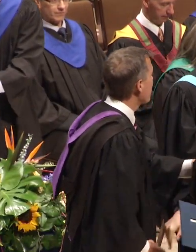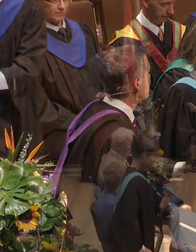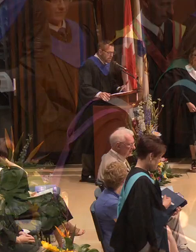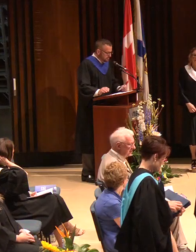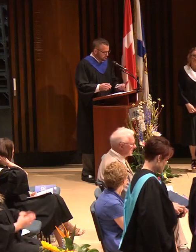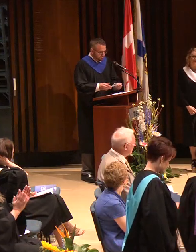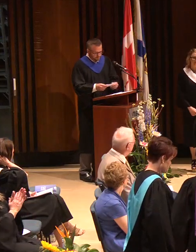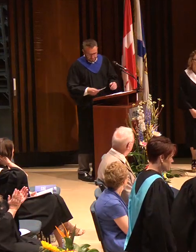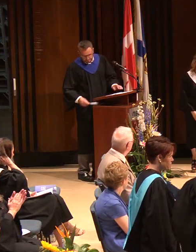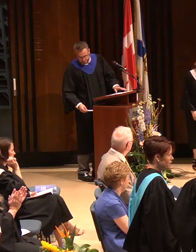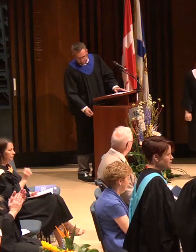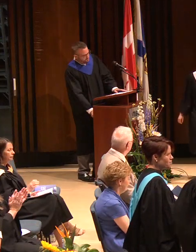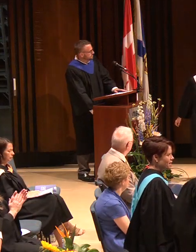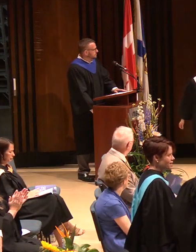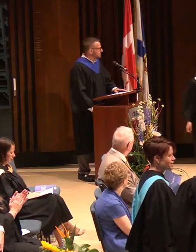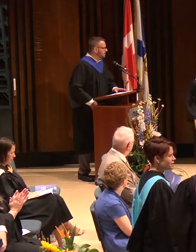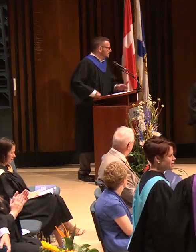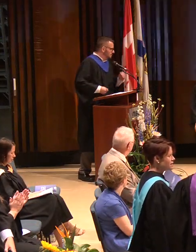Megan Conway.